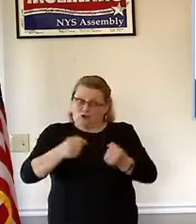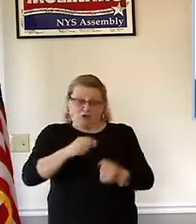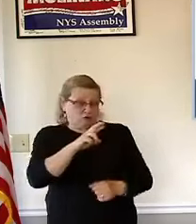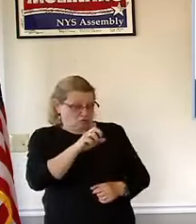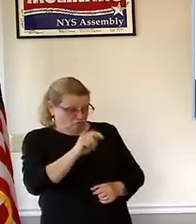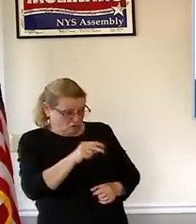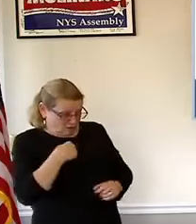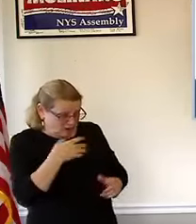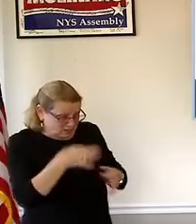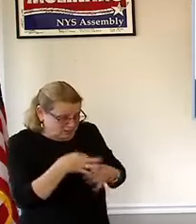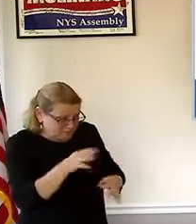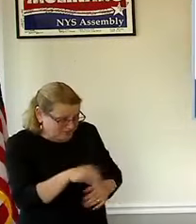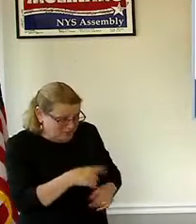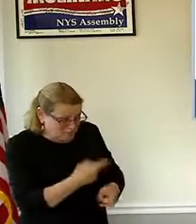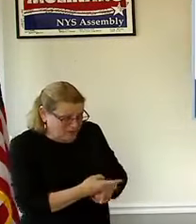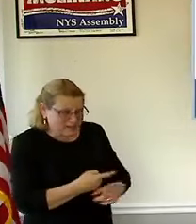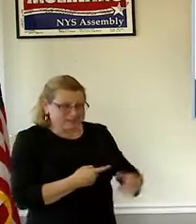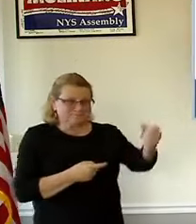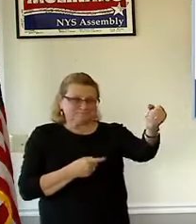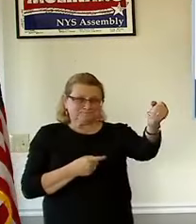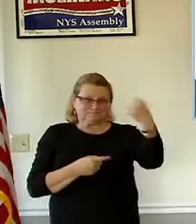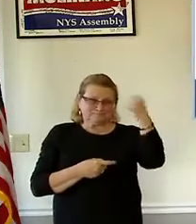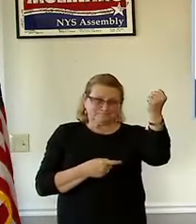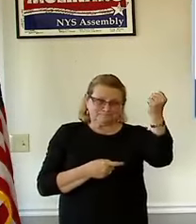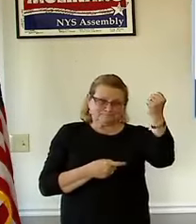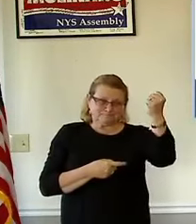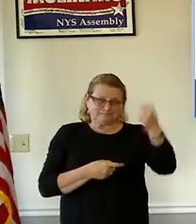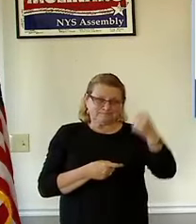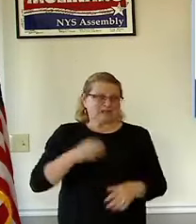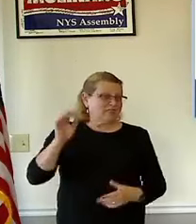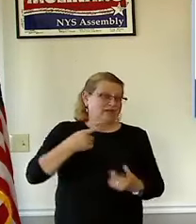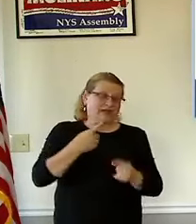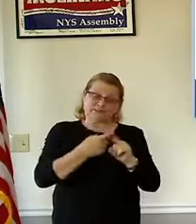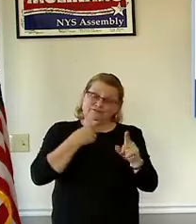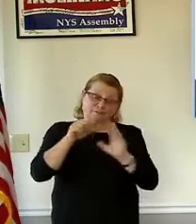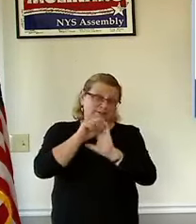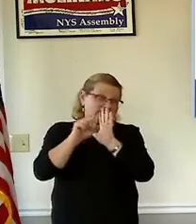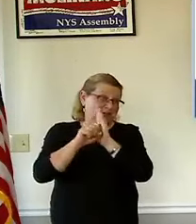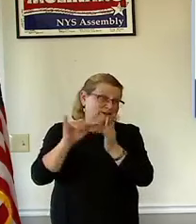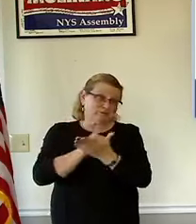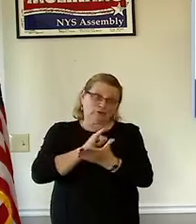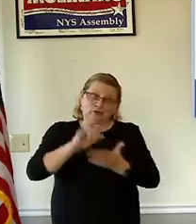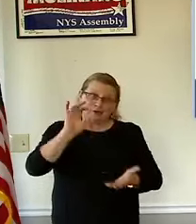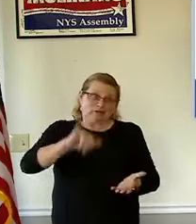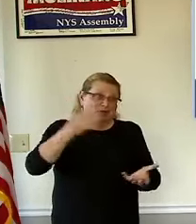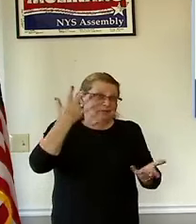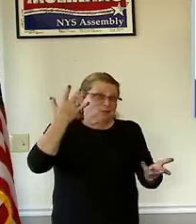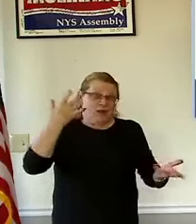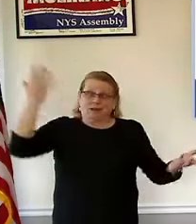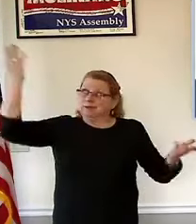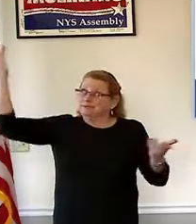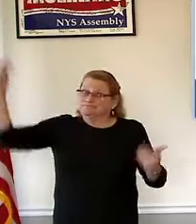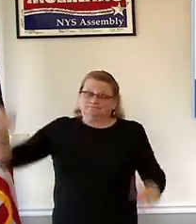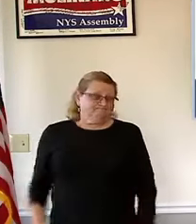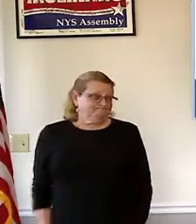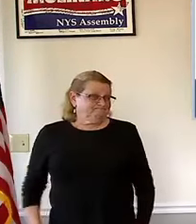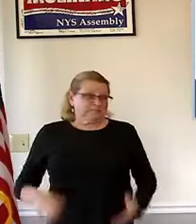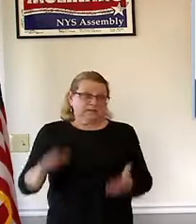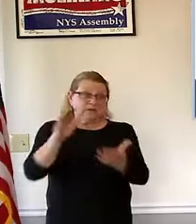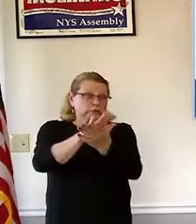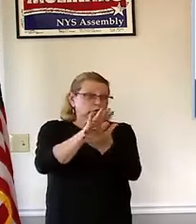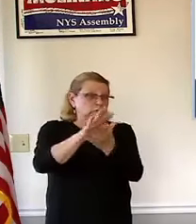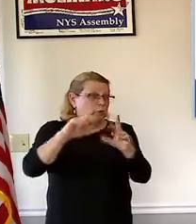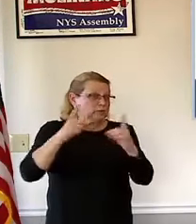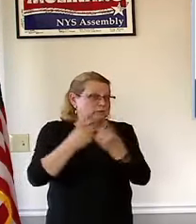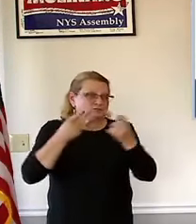You got it. Yeah, it is the state of New York direction. That's why. And school districts are governed by the state of New